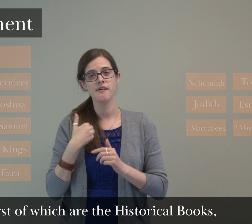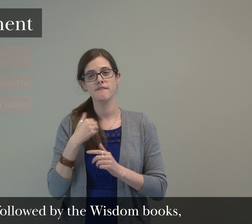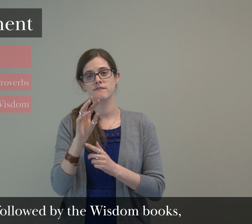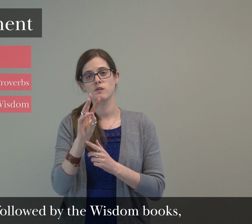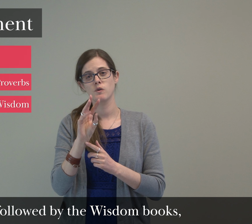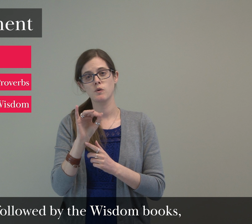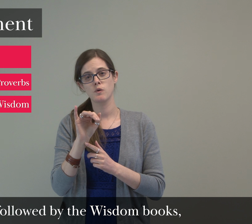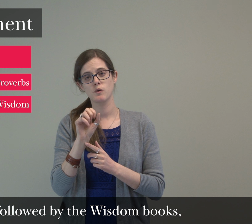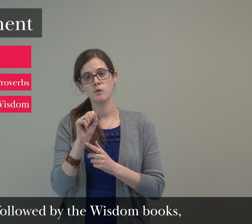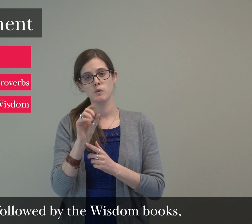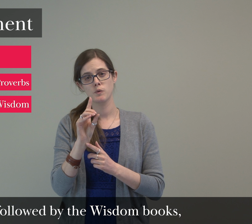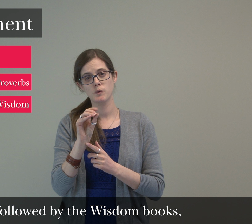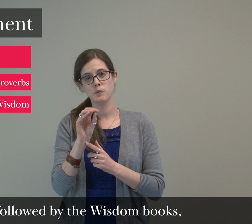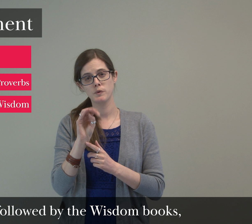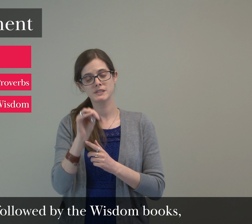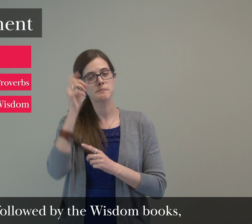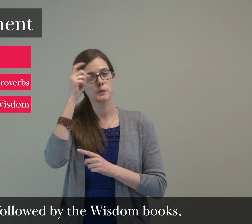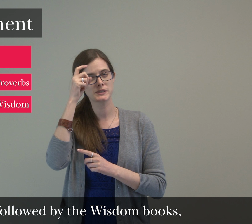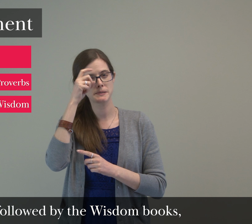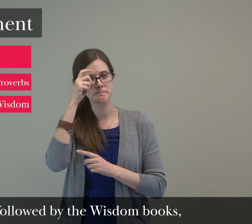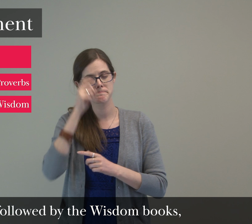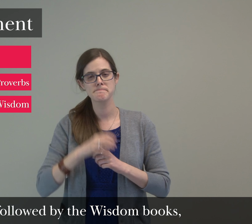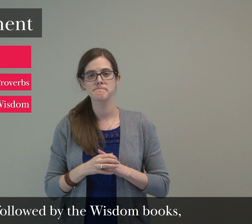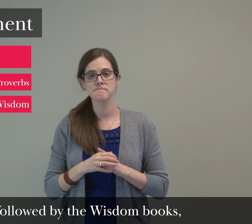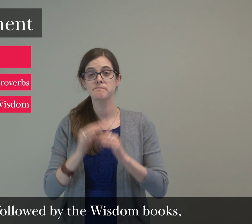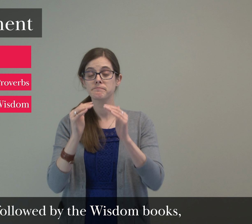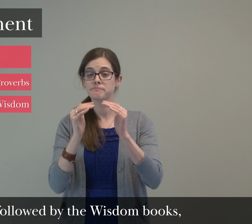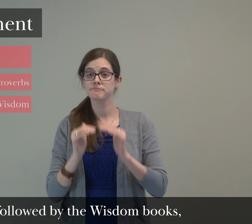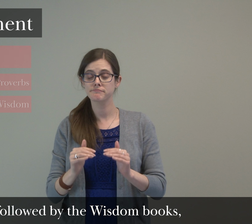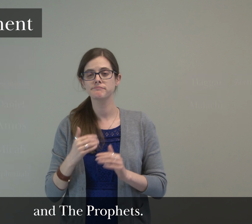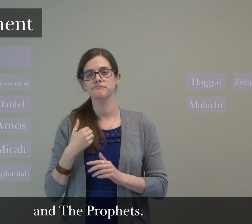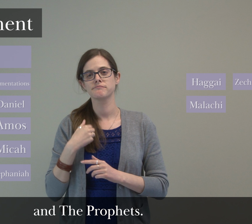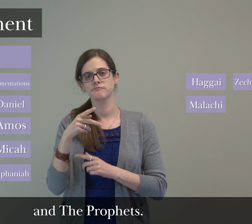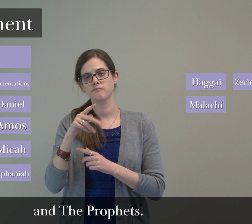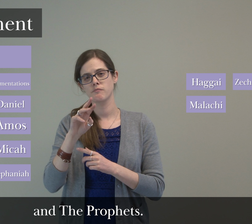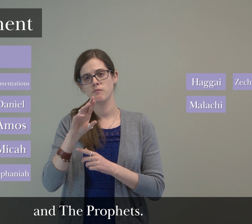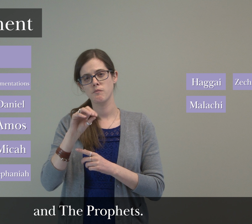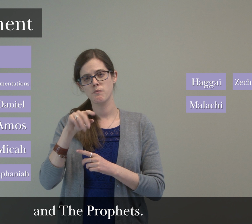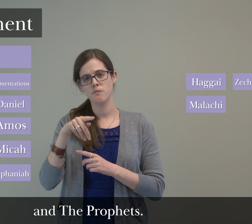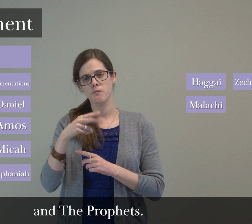followed by the wisdom books, and the prophets.